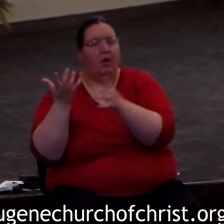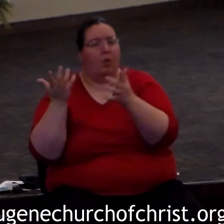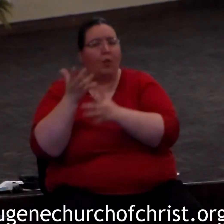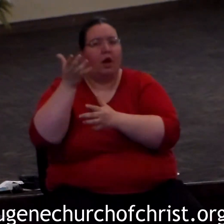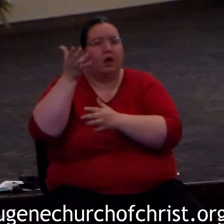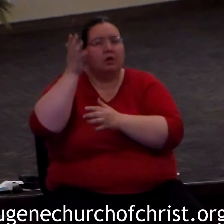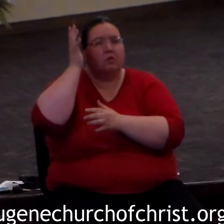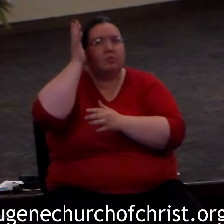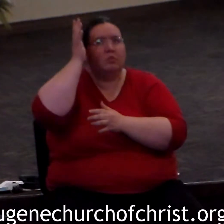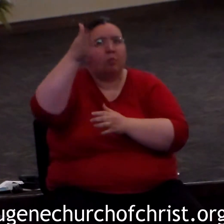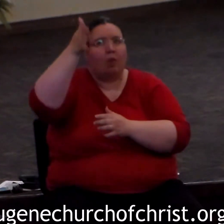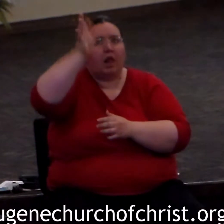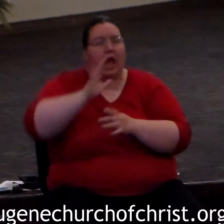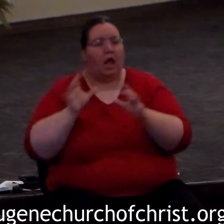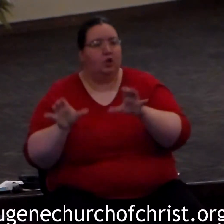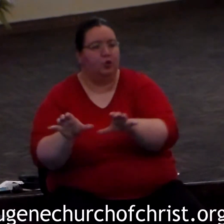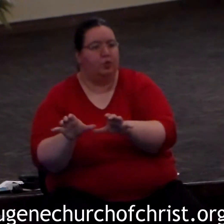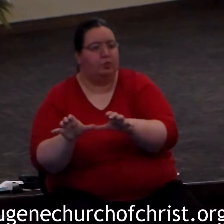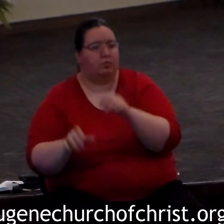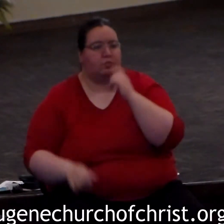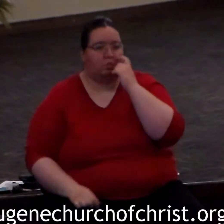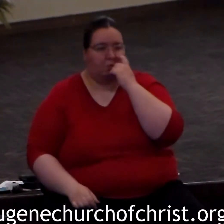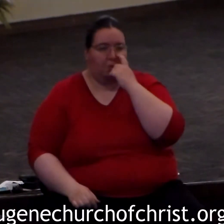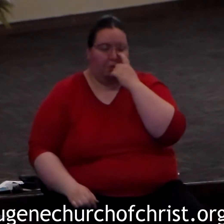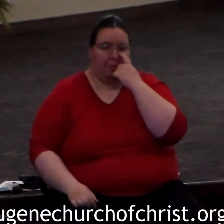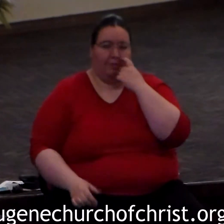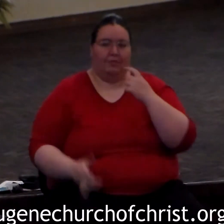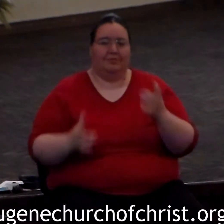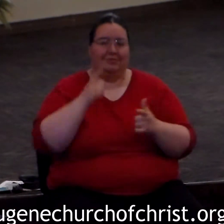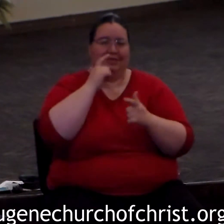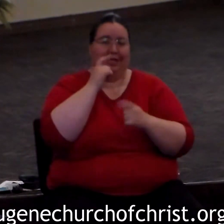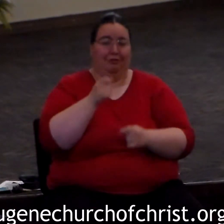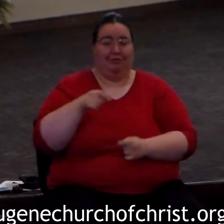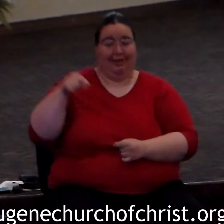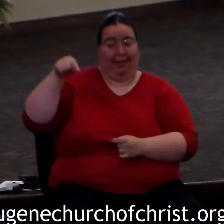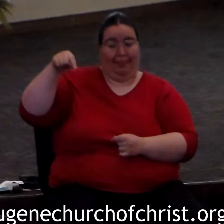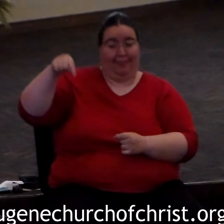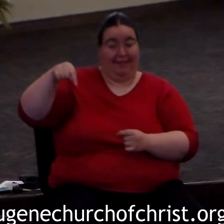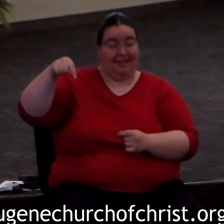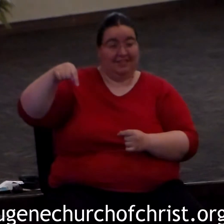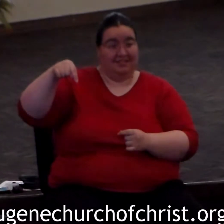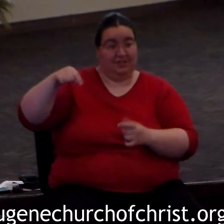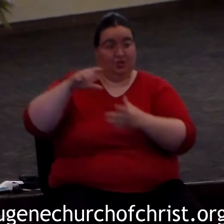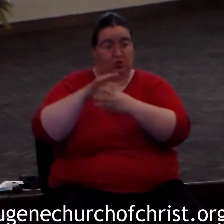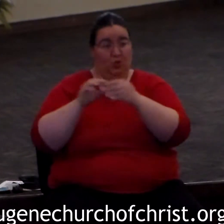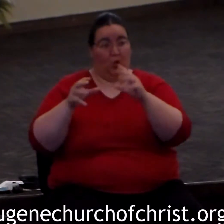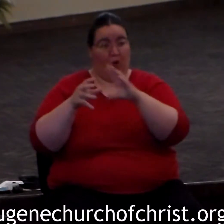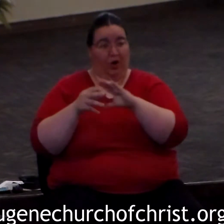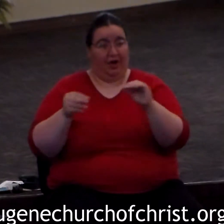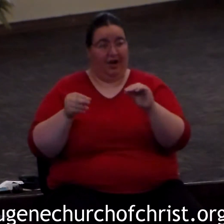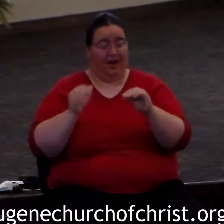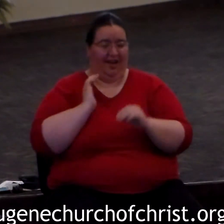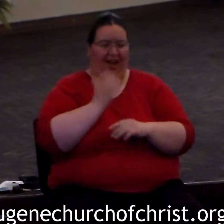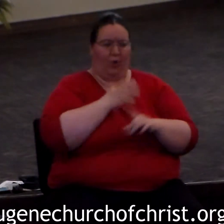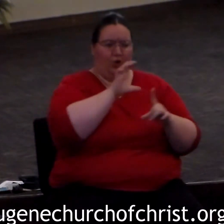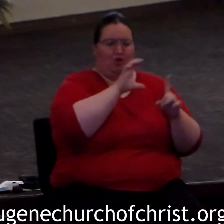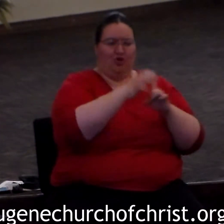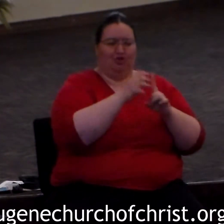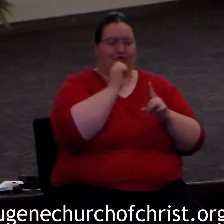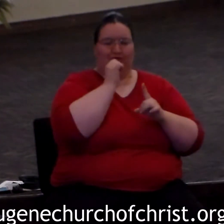to me that this is not the view of God I see in our culture today. The view of God I see in our culture today is a